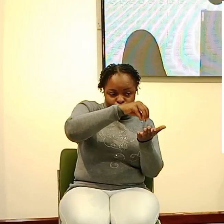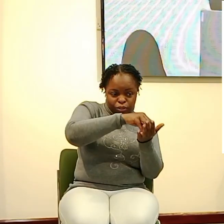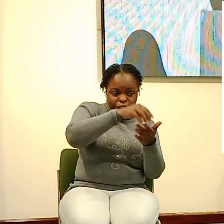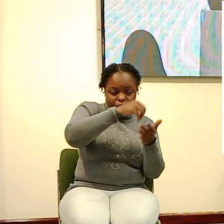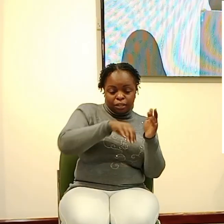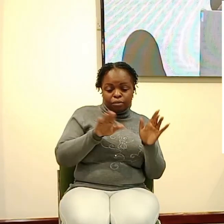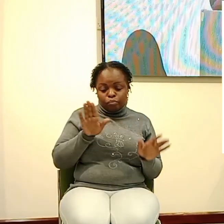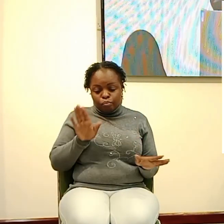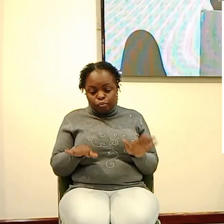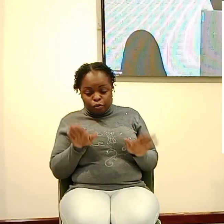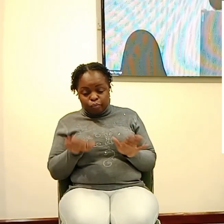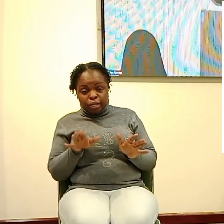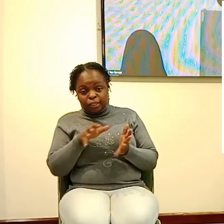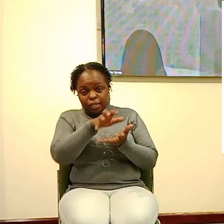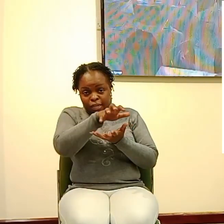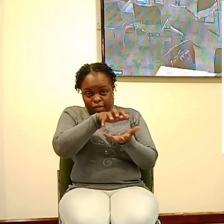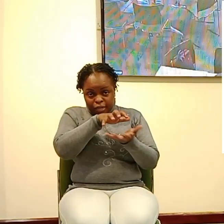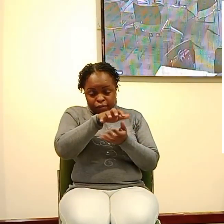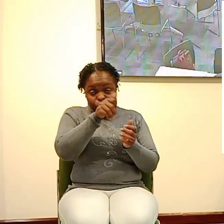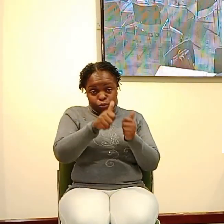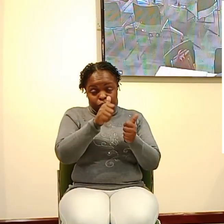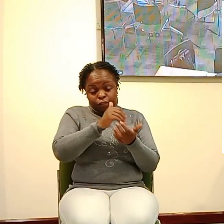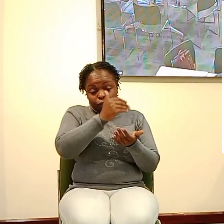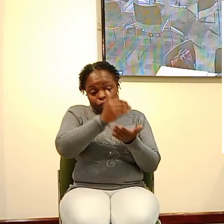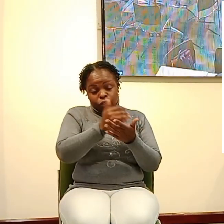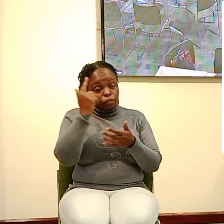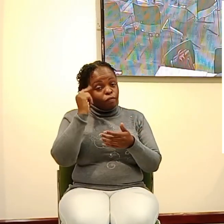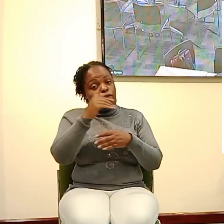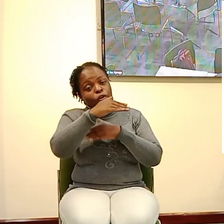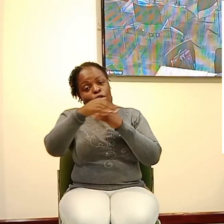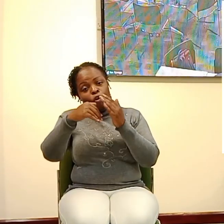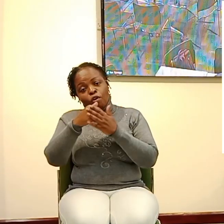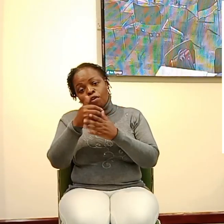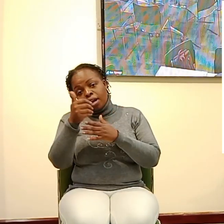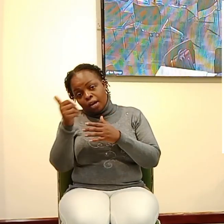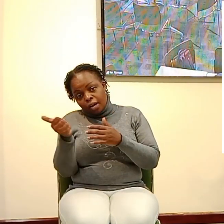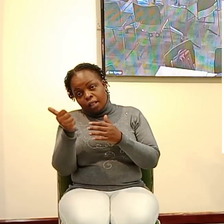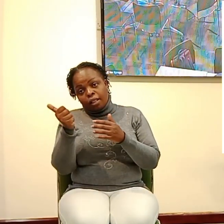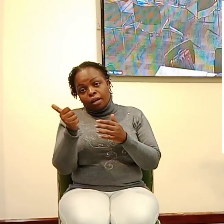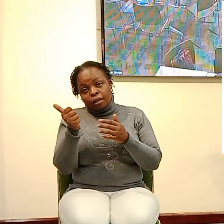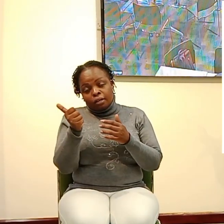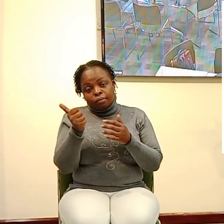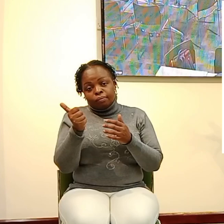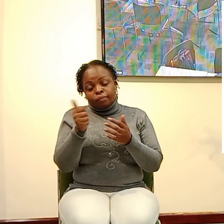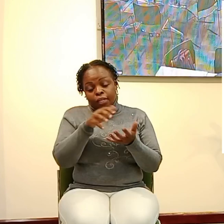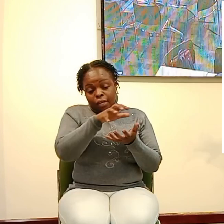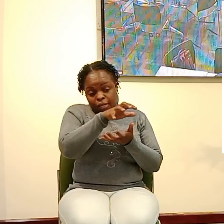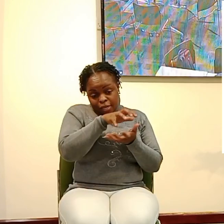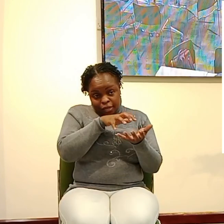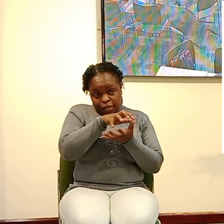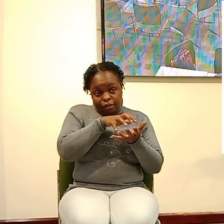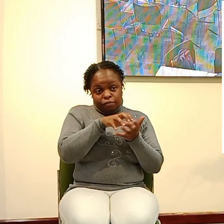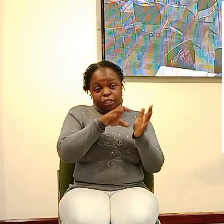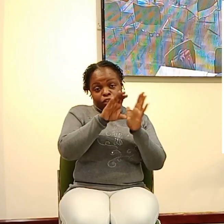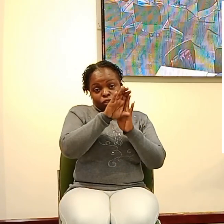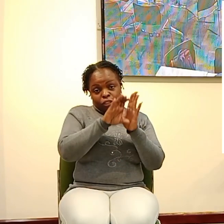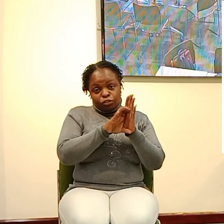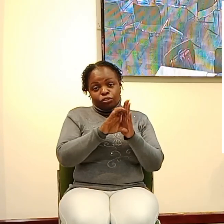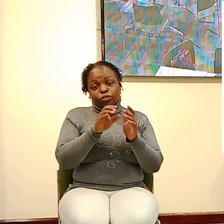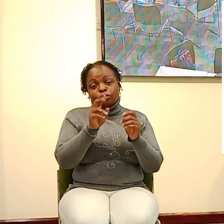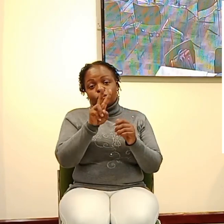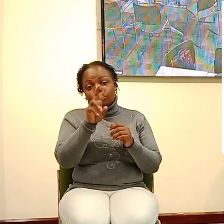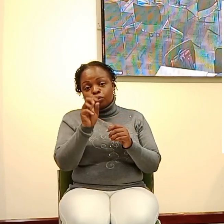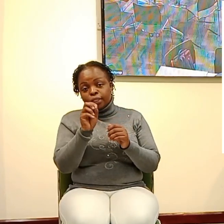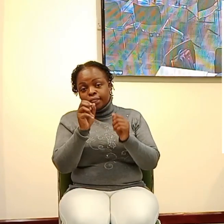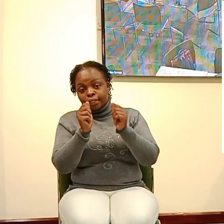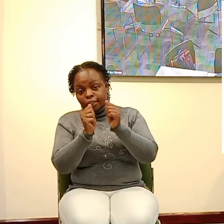Bomas draft, which became now the foundation for all other the drafts, finally, the Constitution 2010,